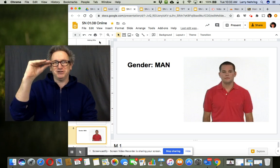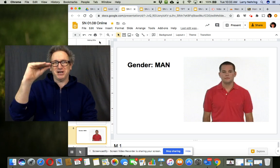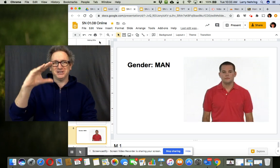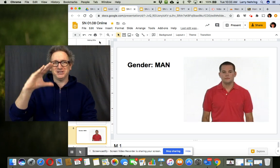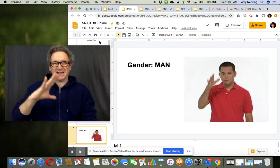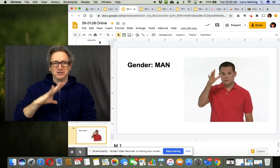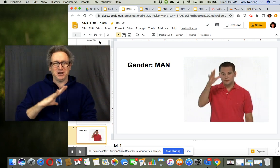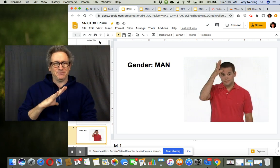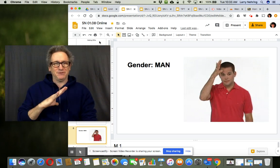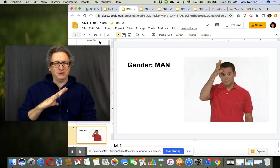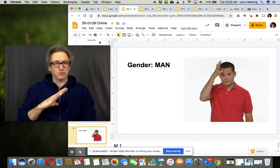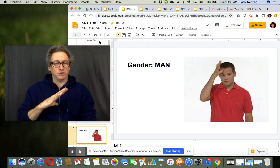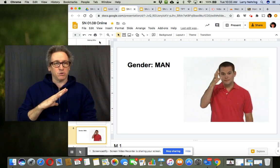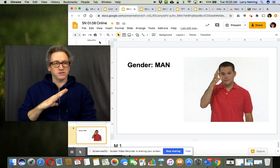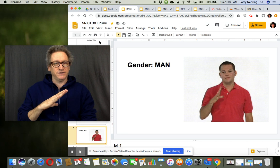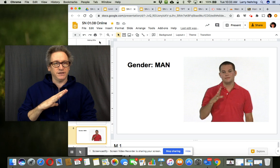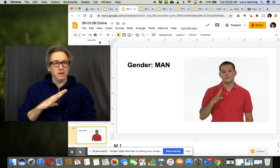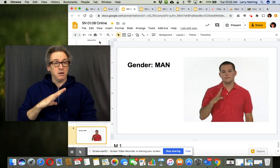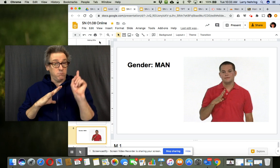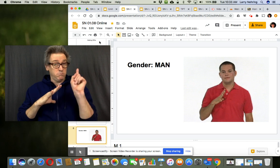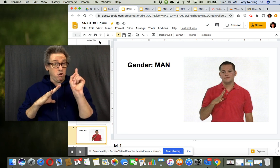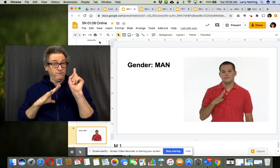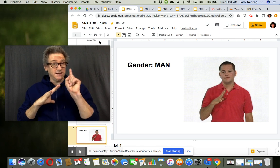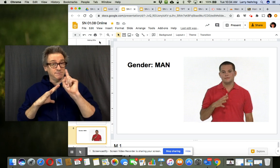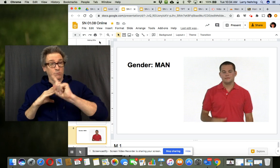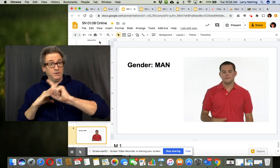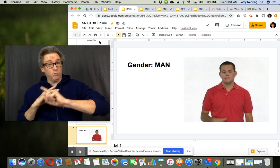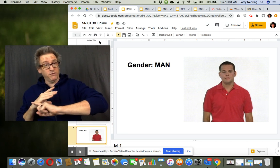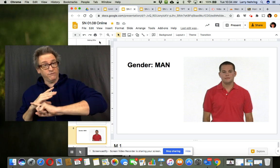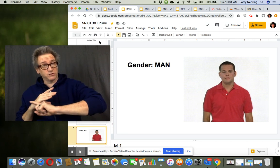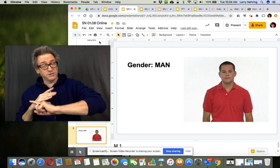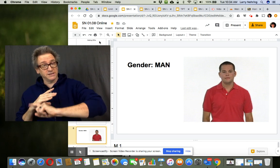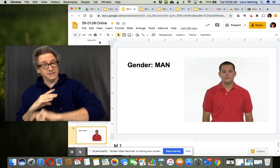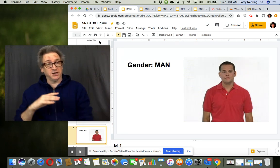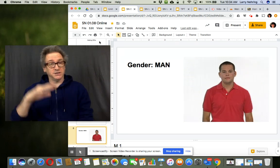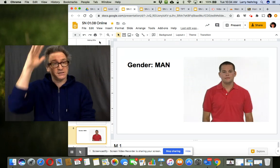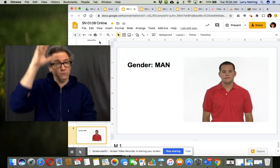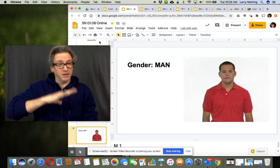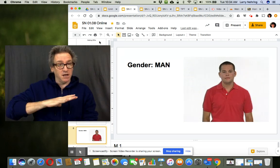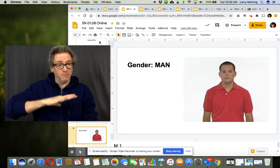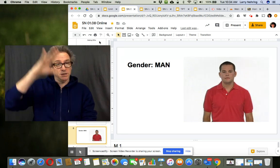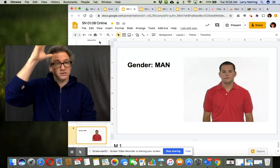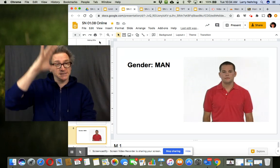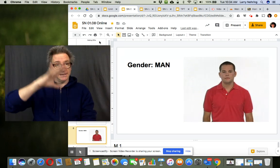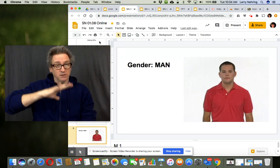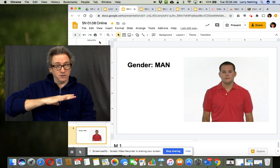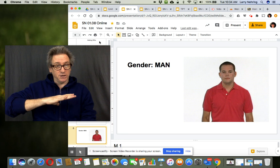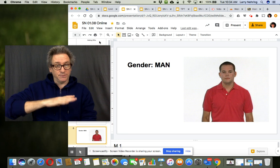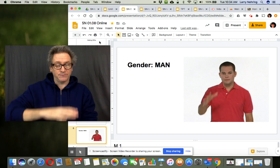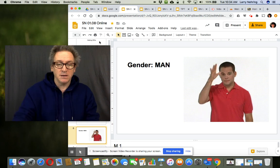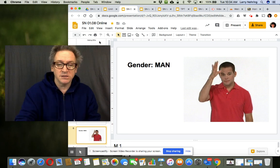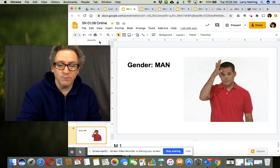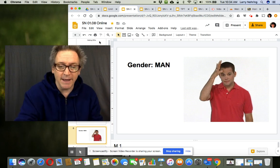it changes hand shape during the course of it, oftentimes that will be one of the first things that changes. It will become just a single hand